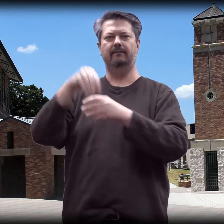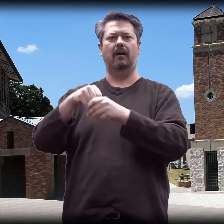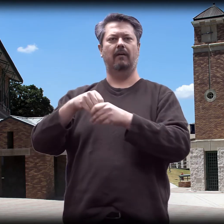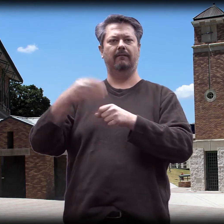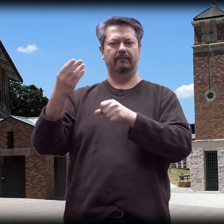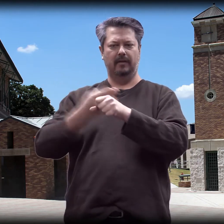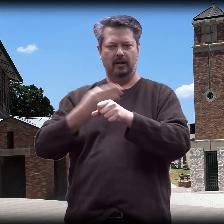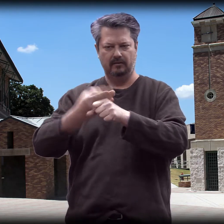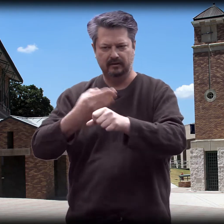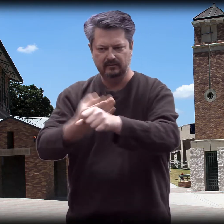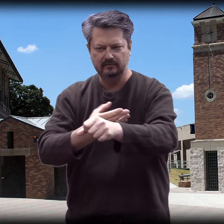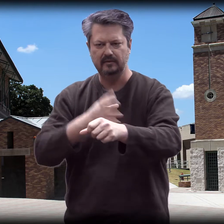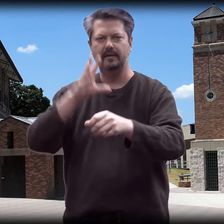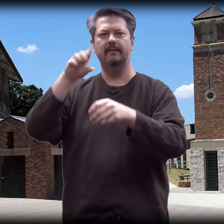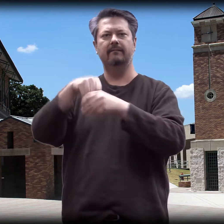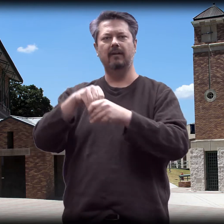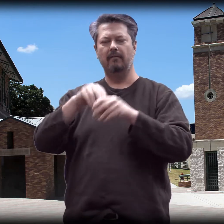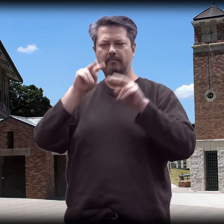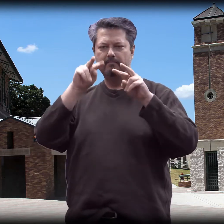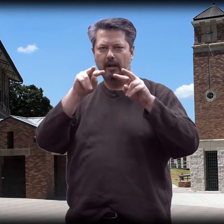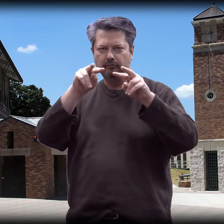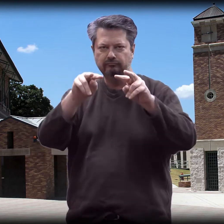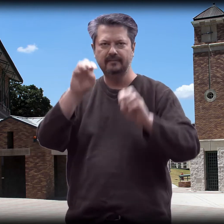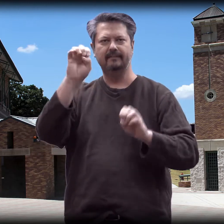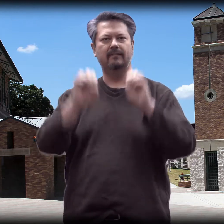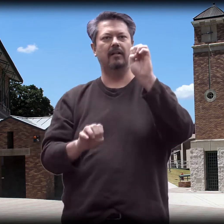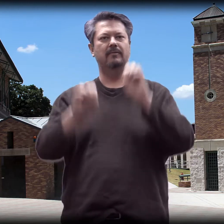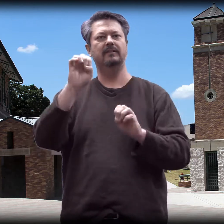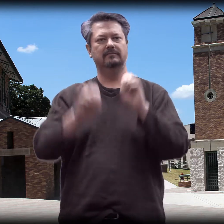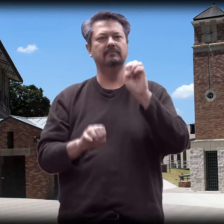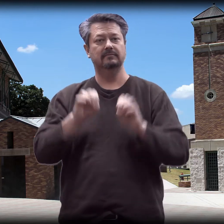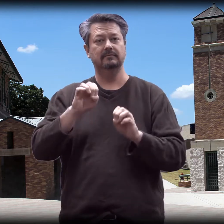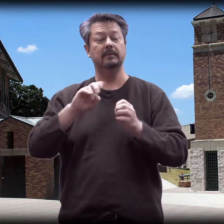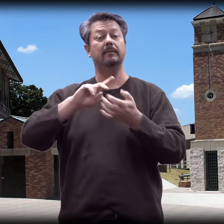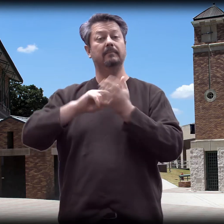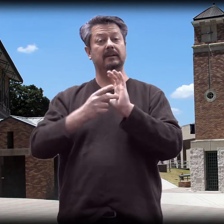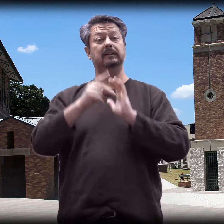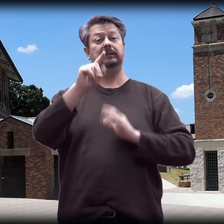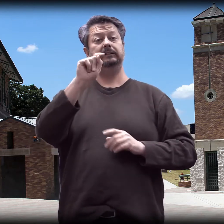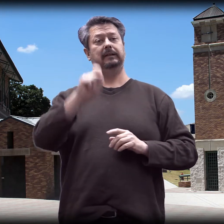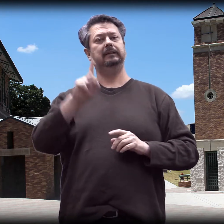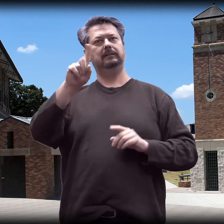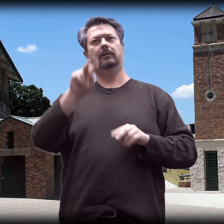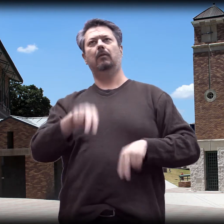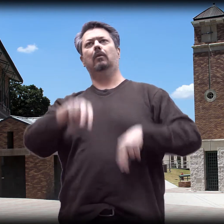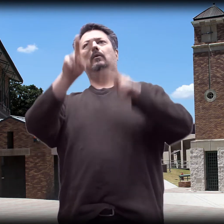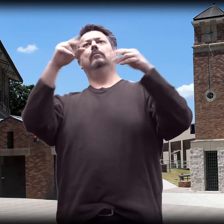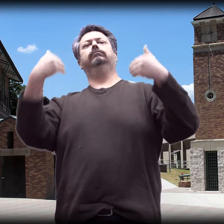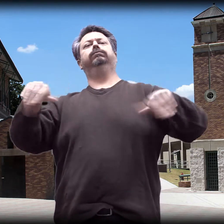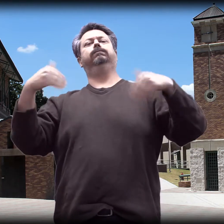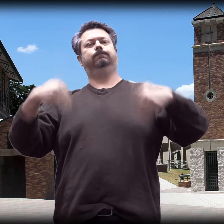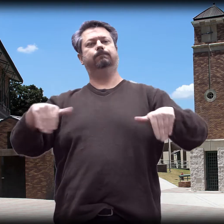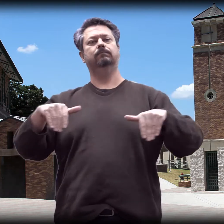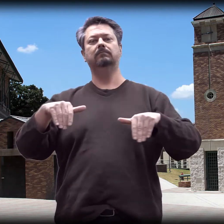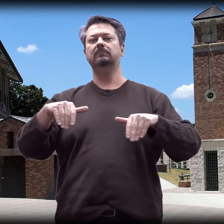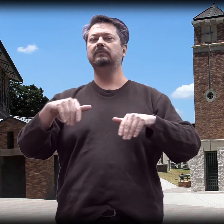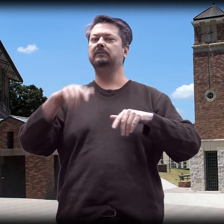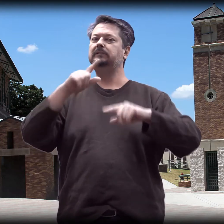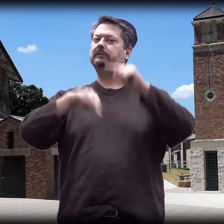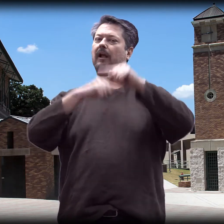of hiring, terminations, monitoring, and evaluating. So TSD really holds high respect for sign